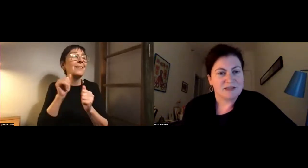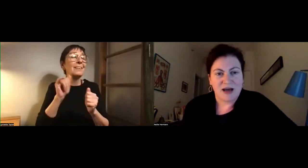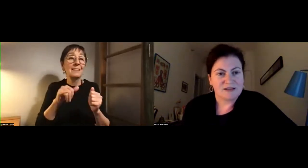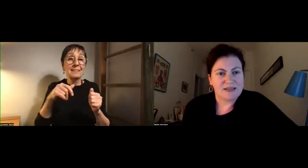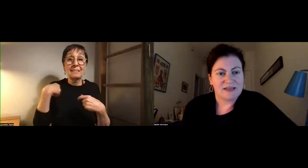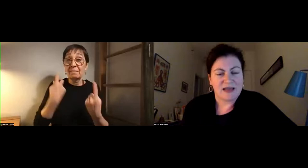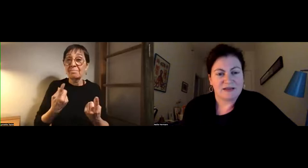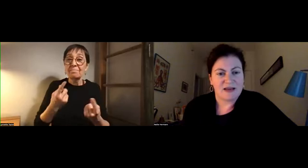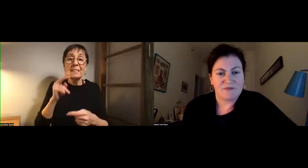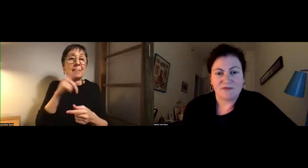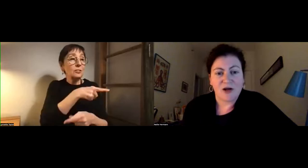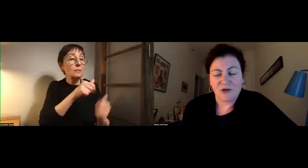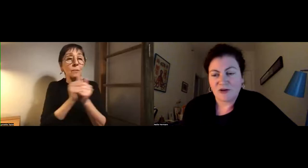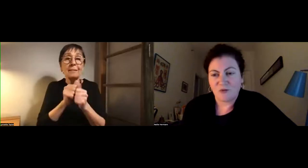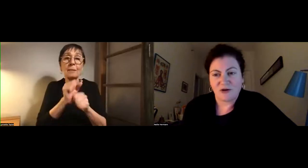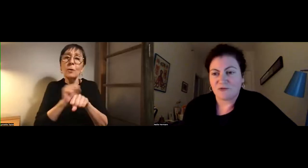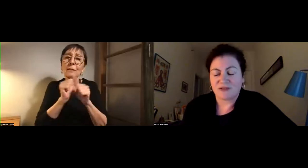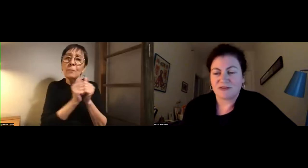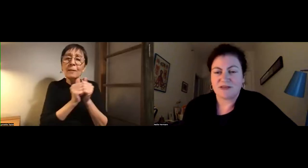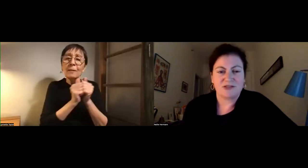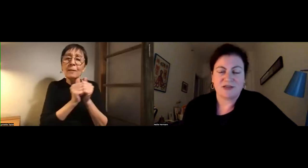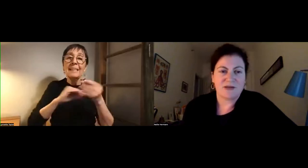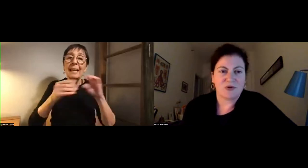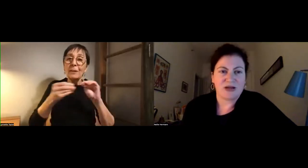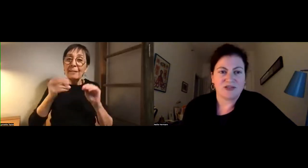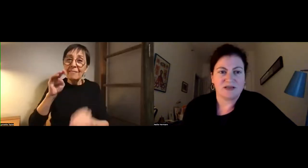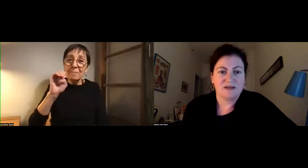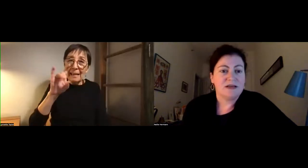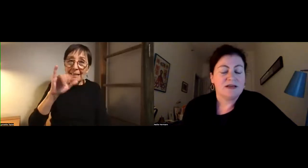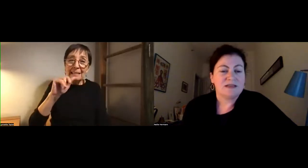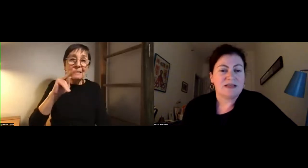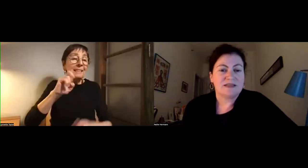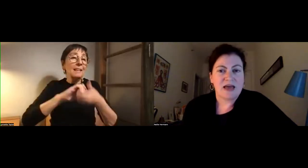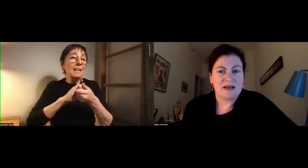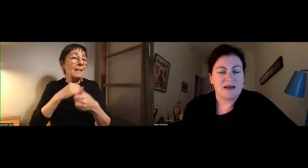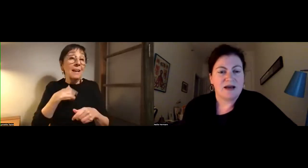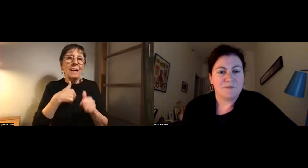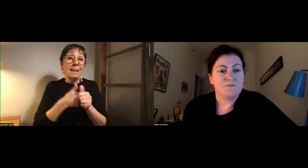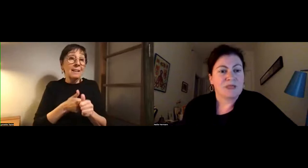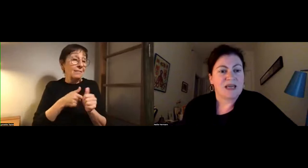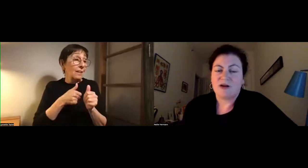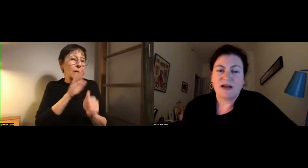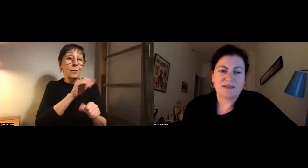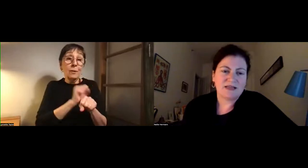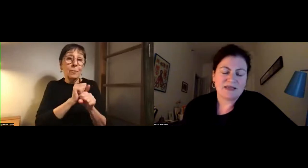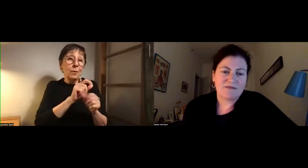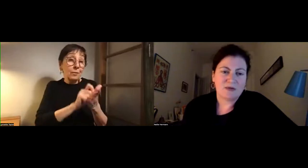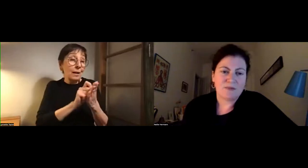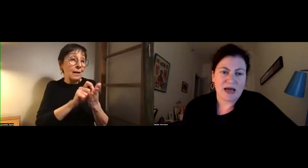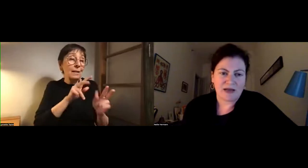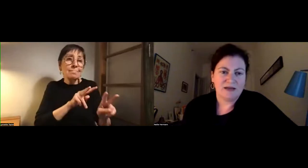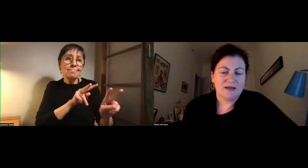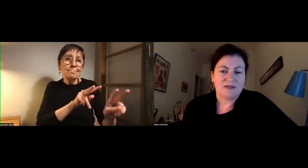medicine colleague, and I've been following her work with such admiration since then. I'm very excited to